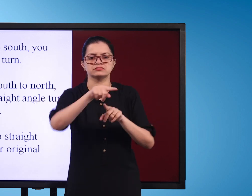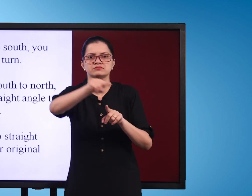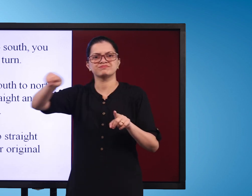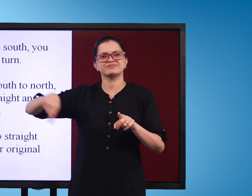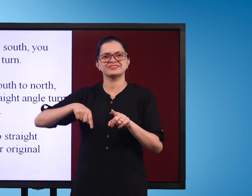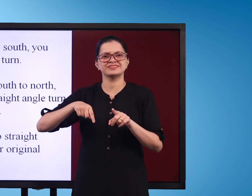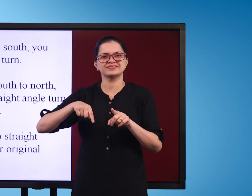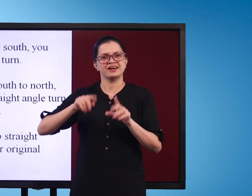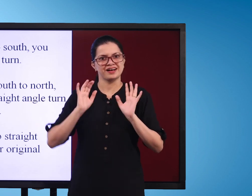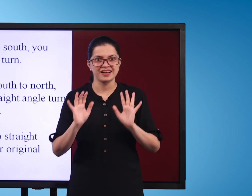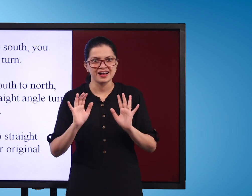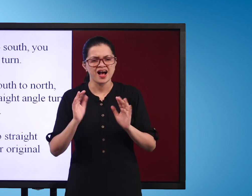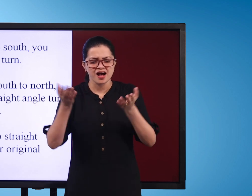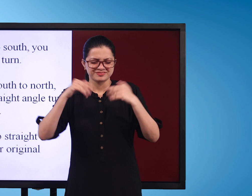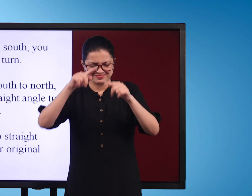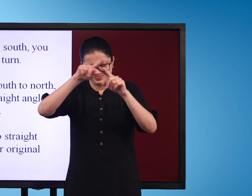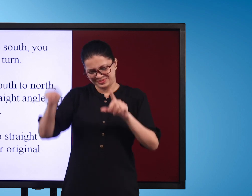Again, to turn from south to north,